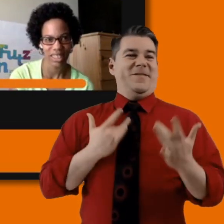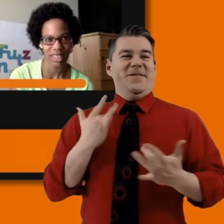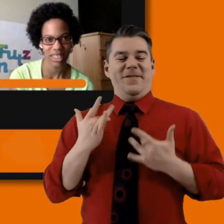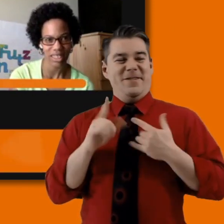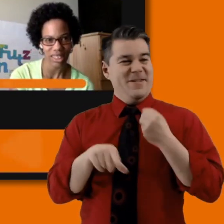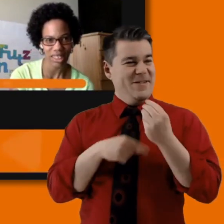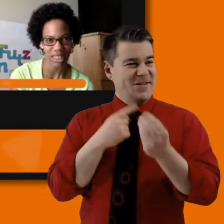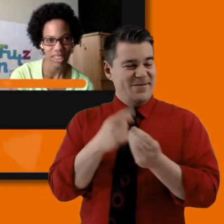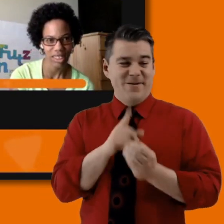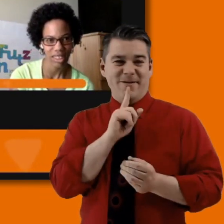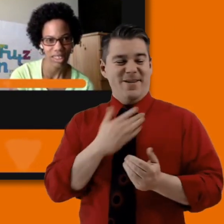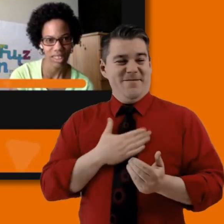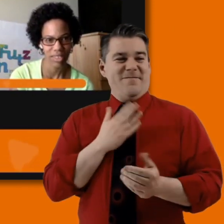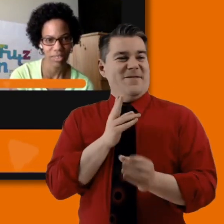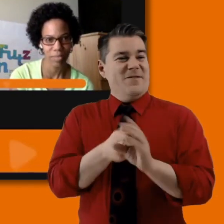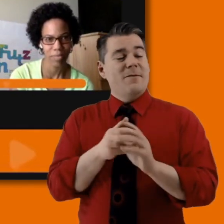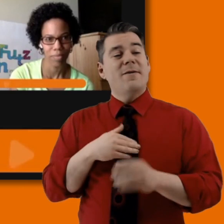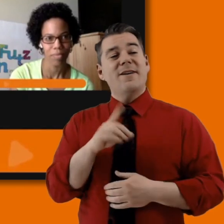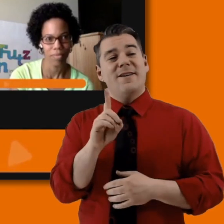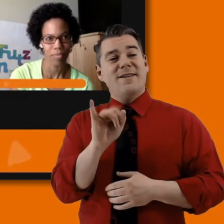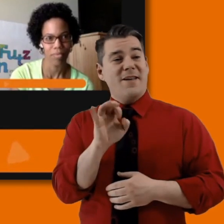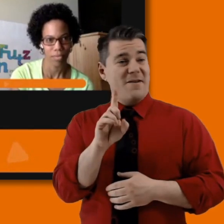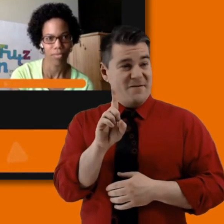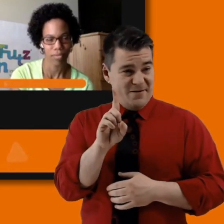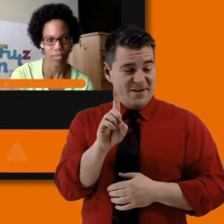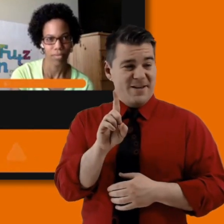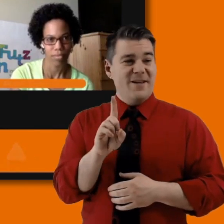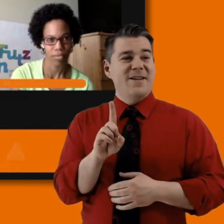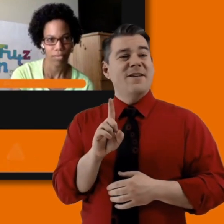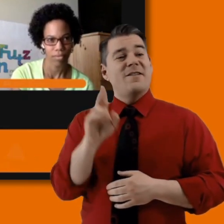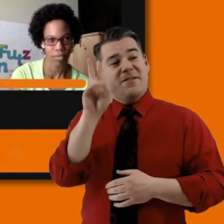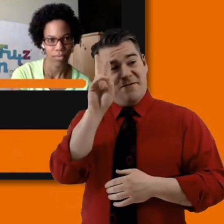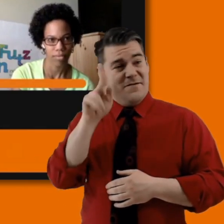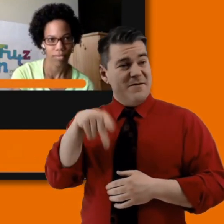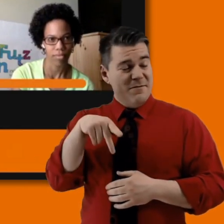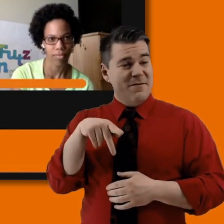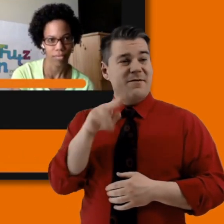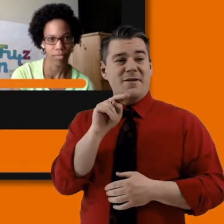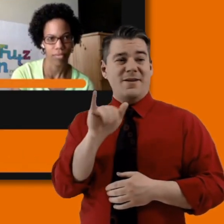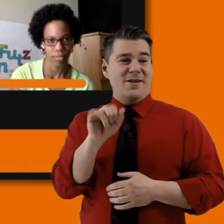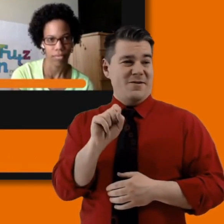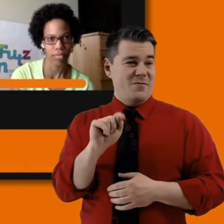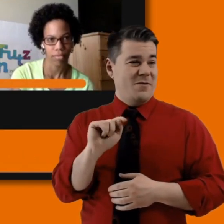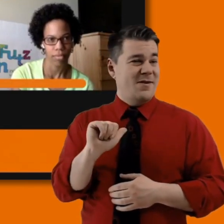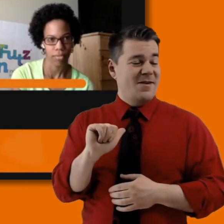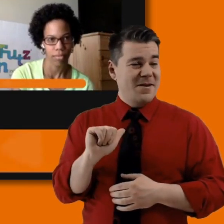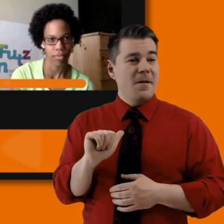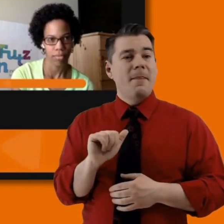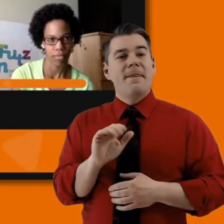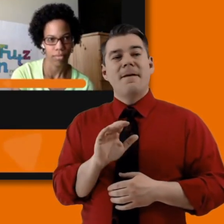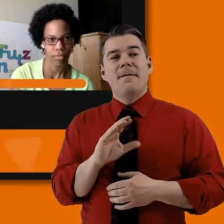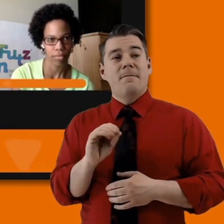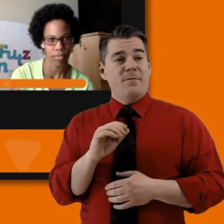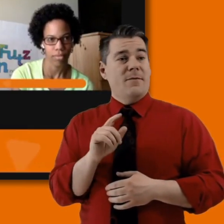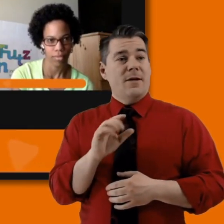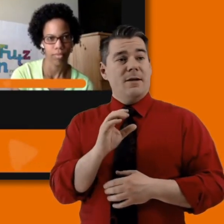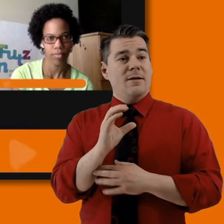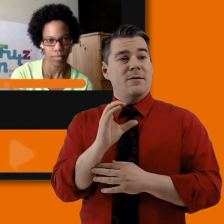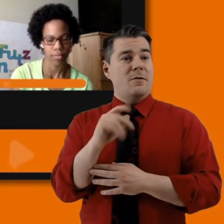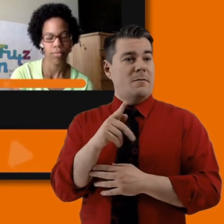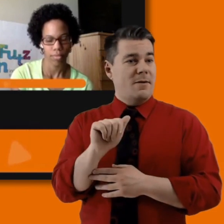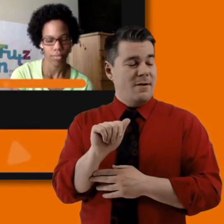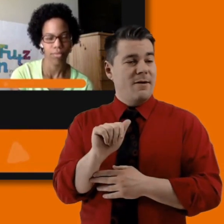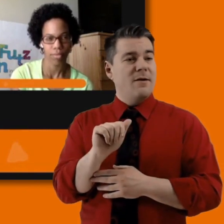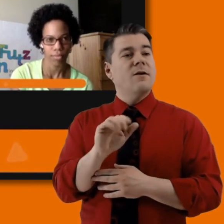be here. Yeah, I'm David Malchioni Martinez. I'm the Vice President of NYSOTA, and I'm a COTA, so a